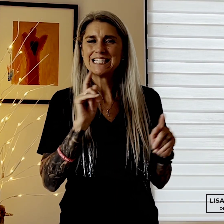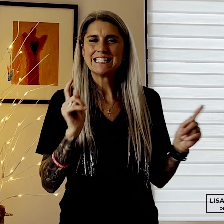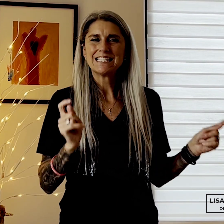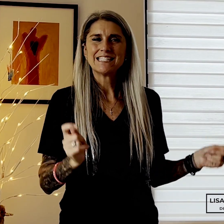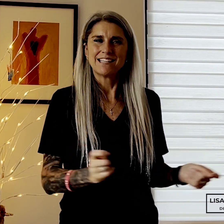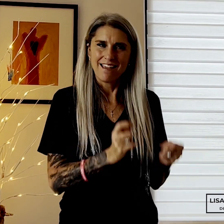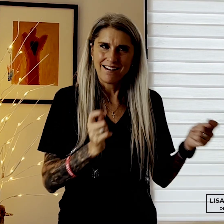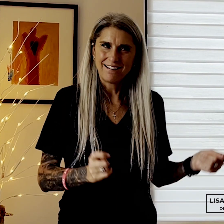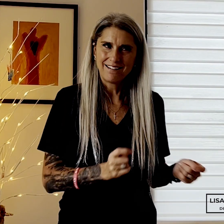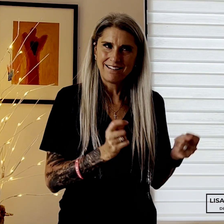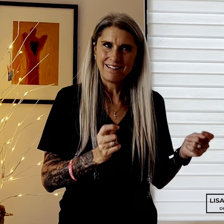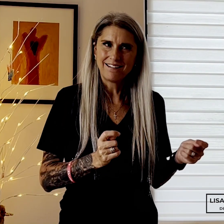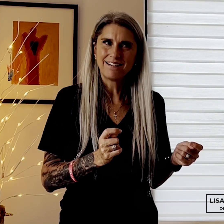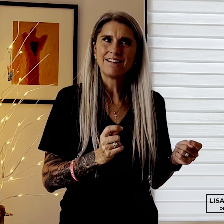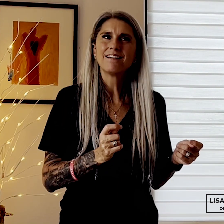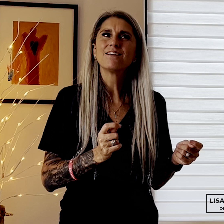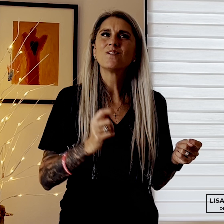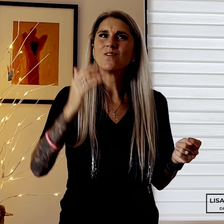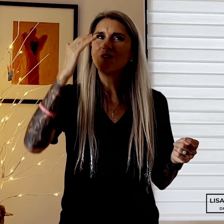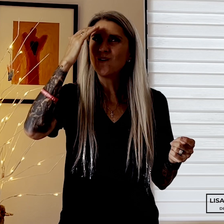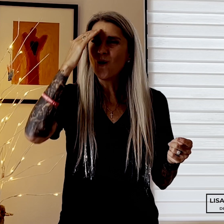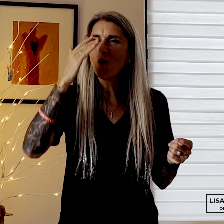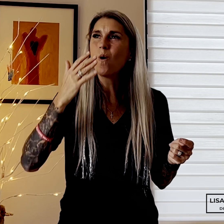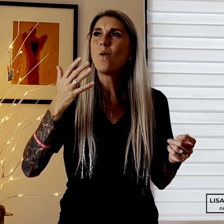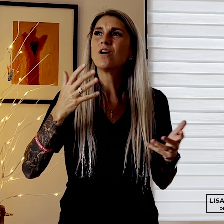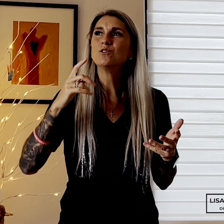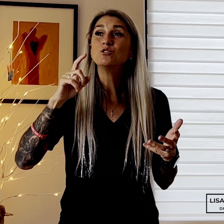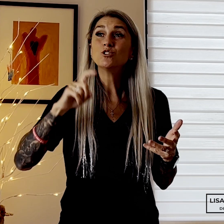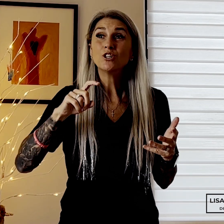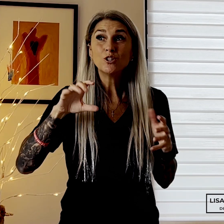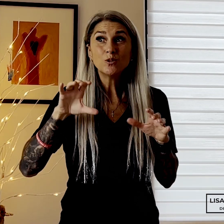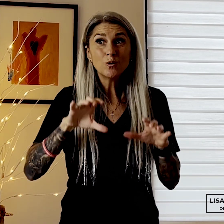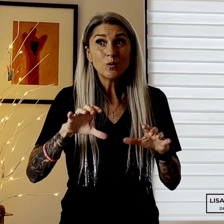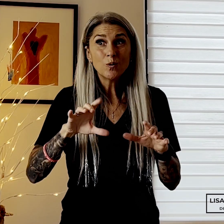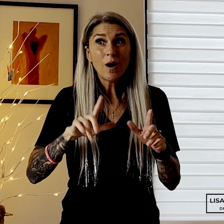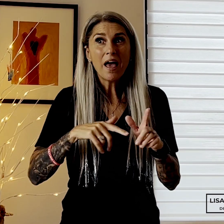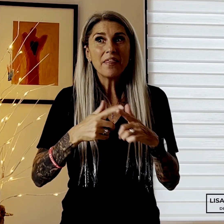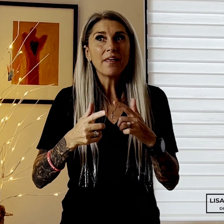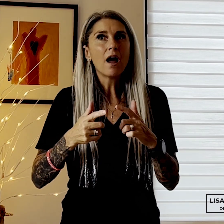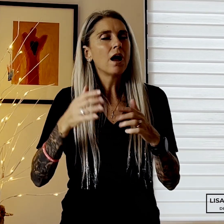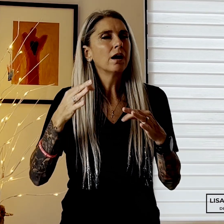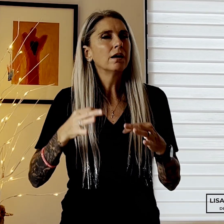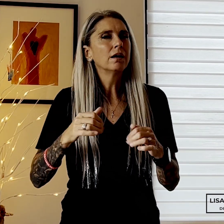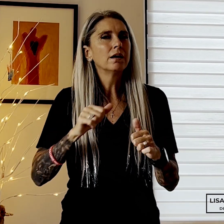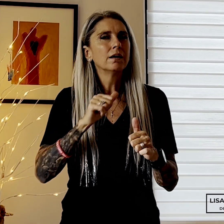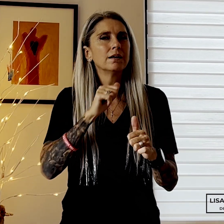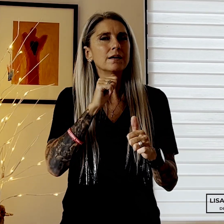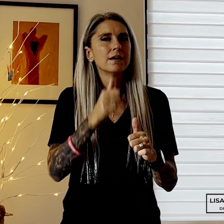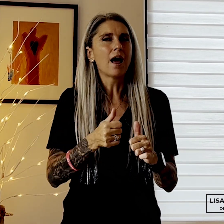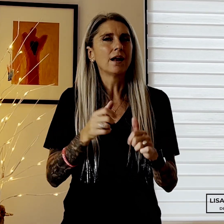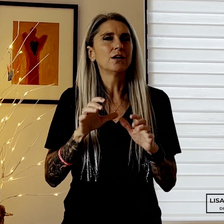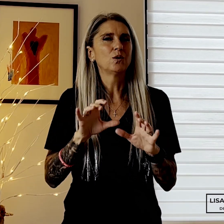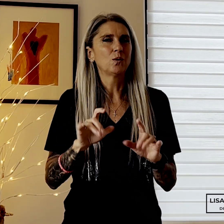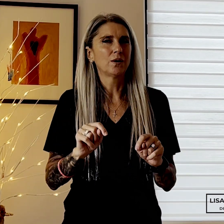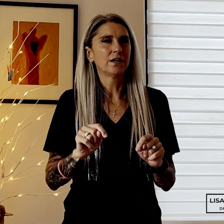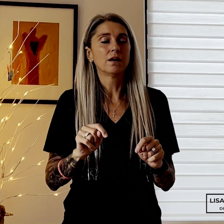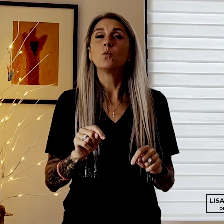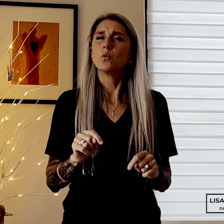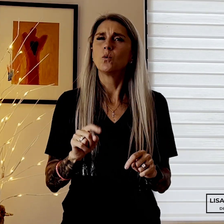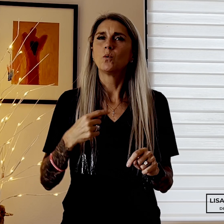It is sin to know what you ought to do and then not do it. Ooh. So we